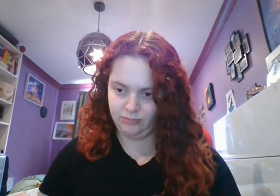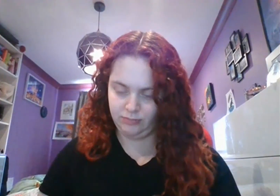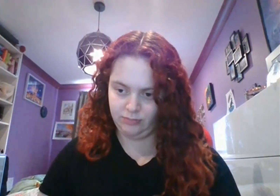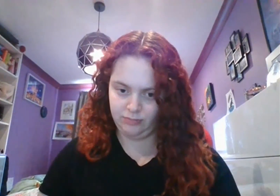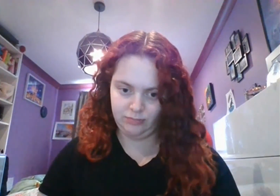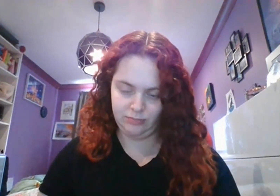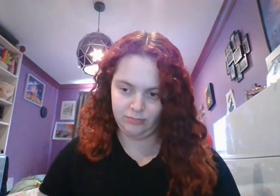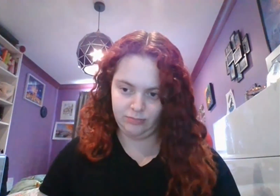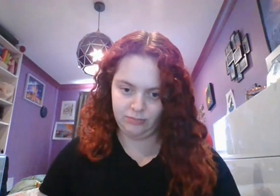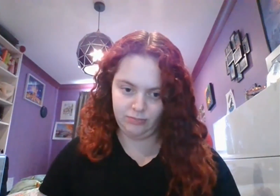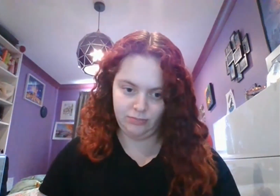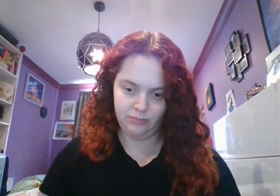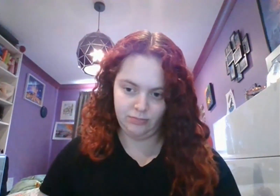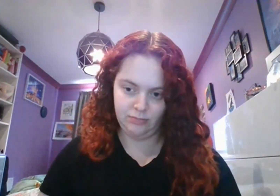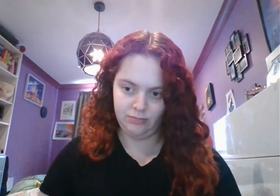It's Ella.